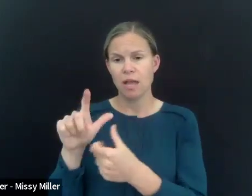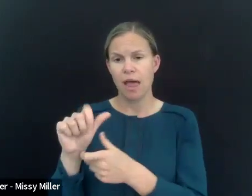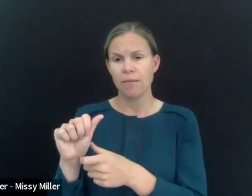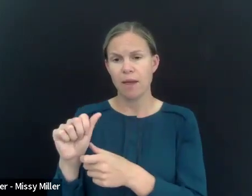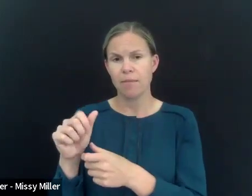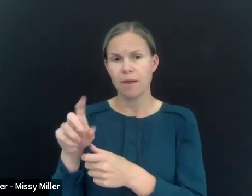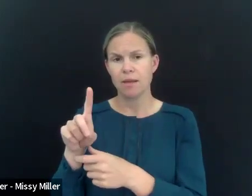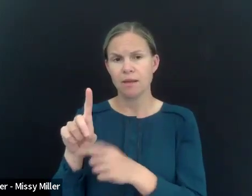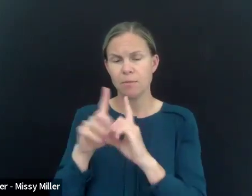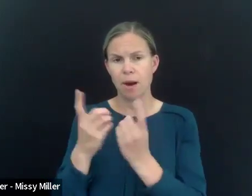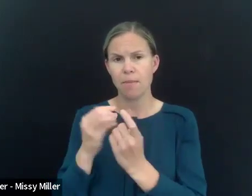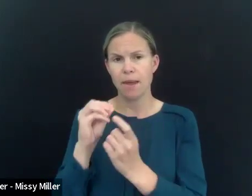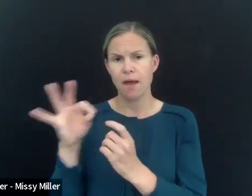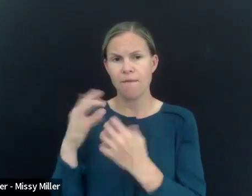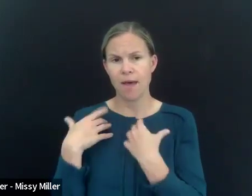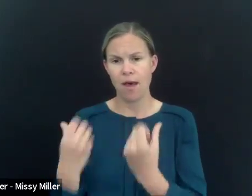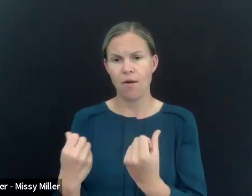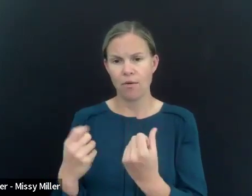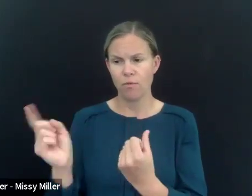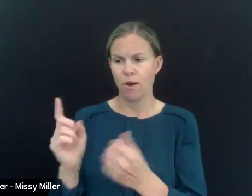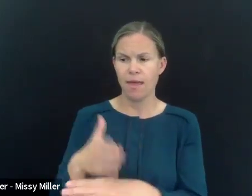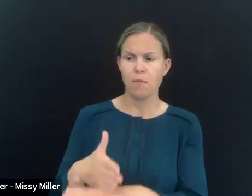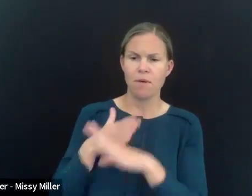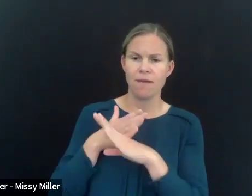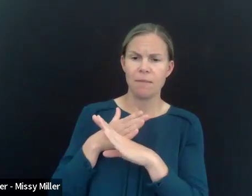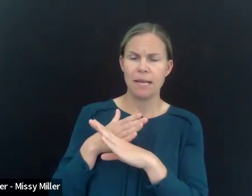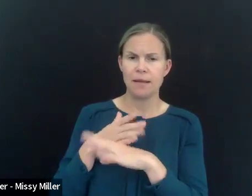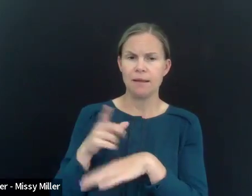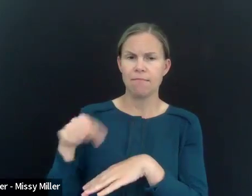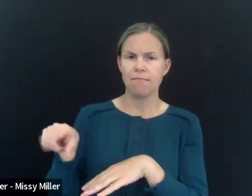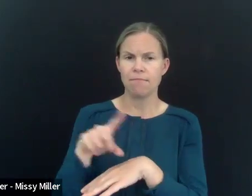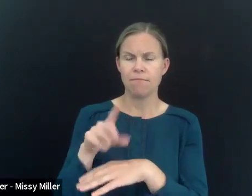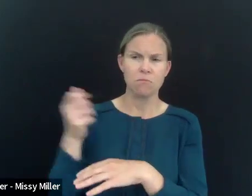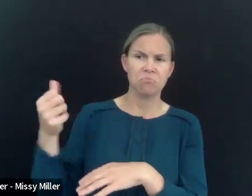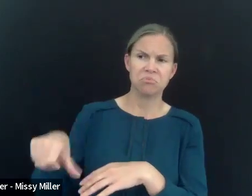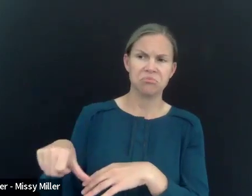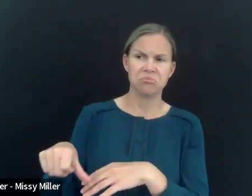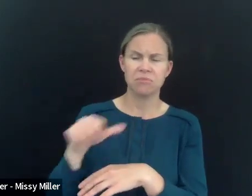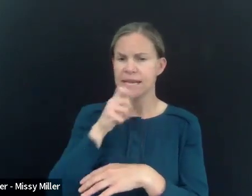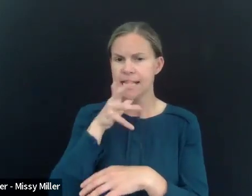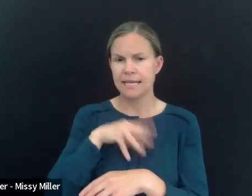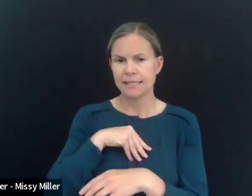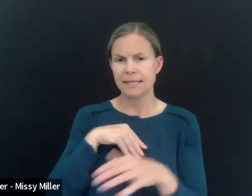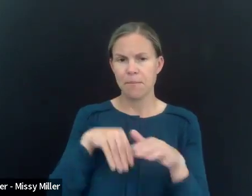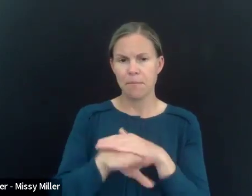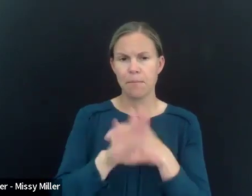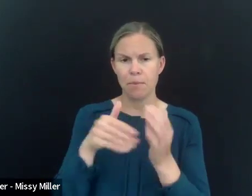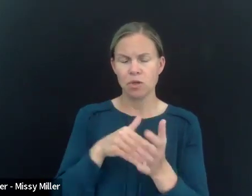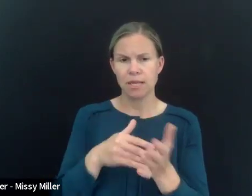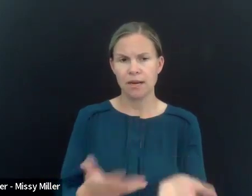Health regulations prohibiting birth centers. So just incredible, exciting victory there. I think Dr. Skanes